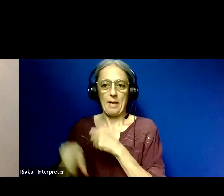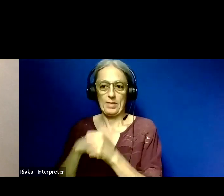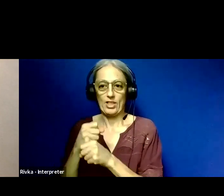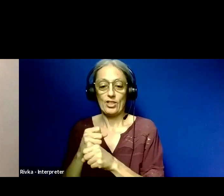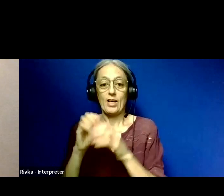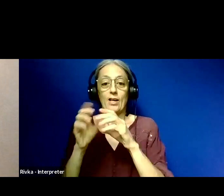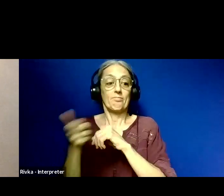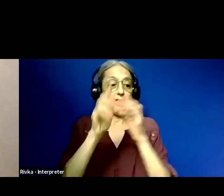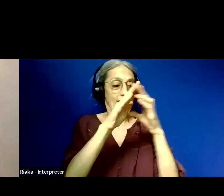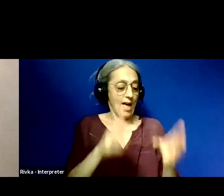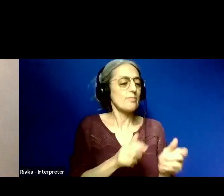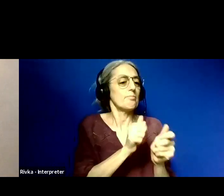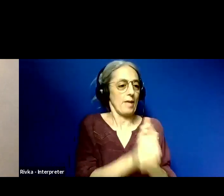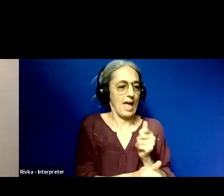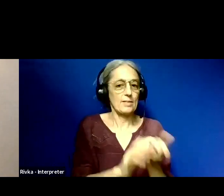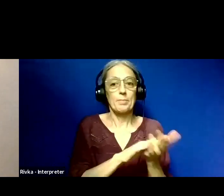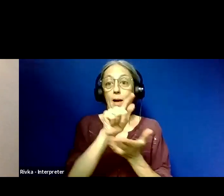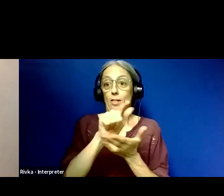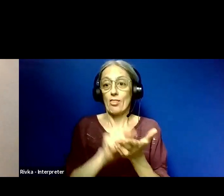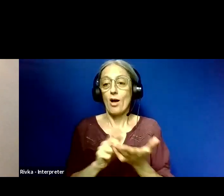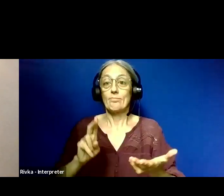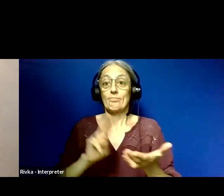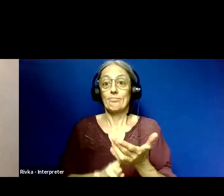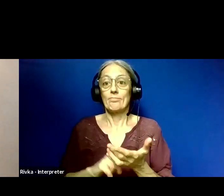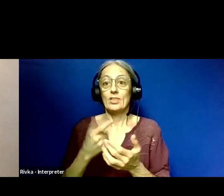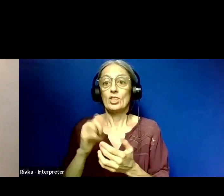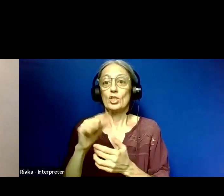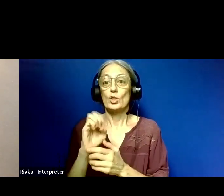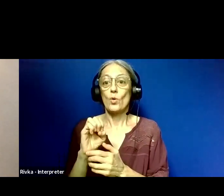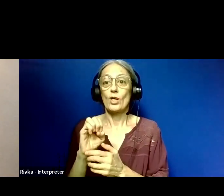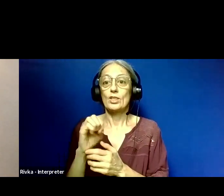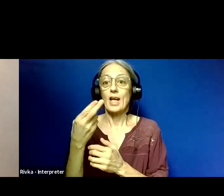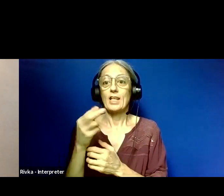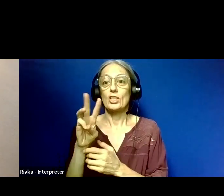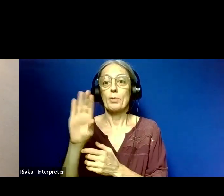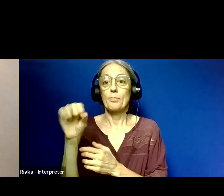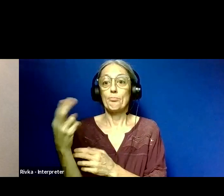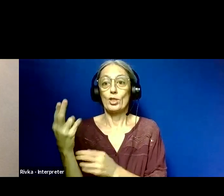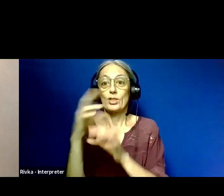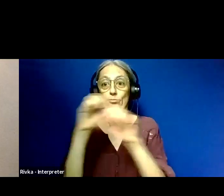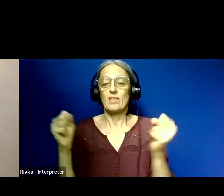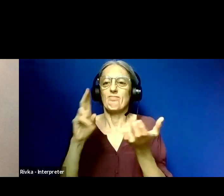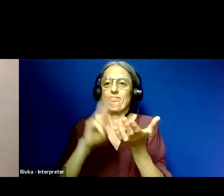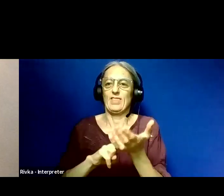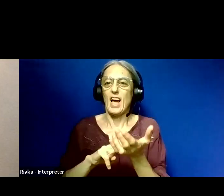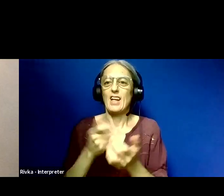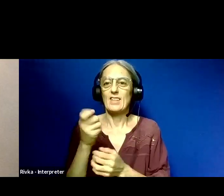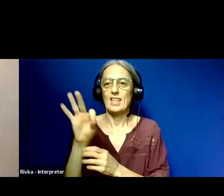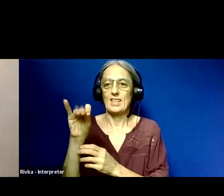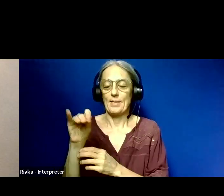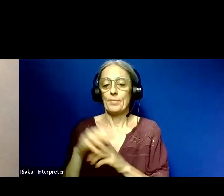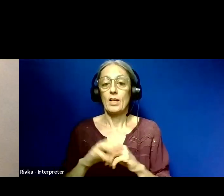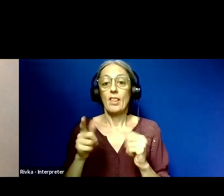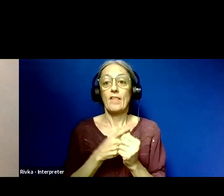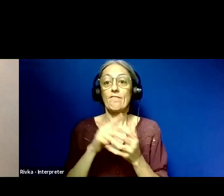law by President George H.W. Bush in 1990. The first set of ADA standards was